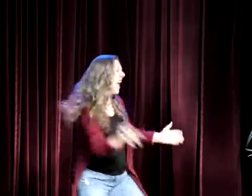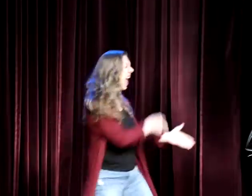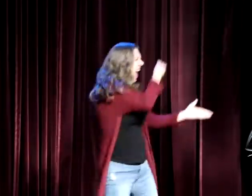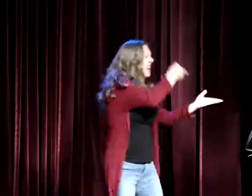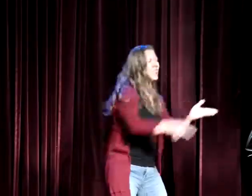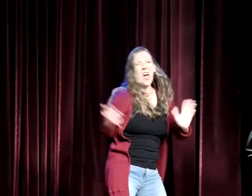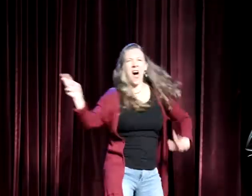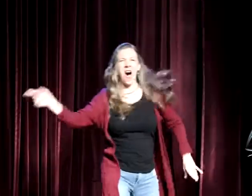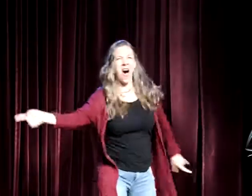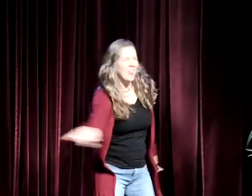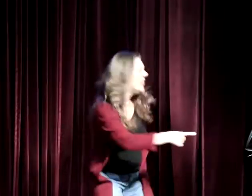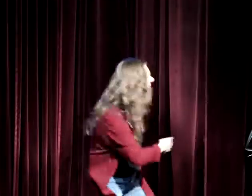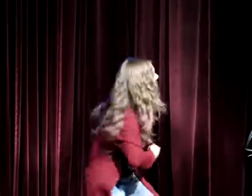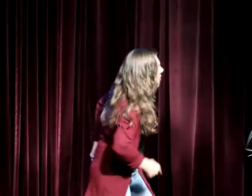raise you I'm going to you